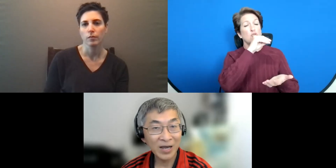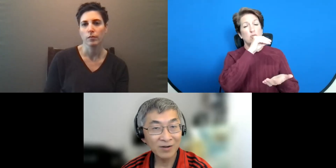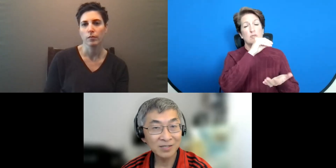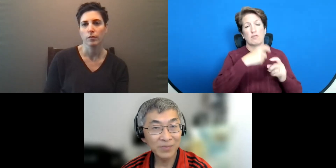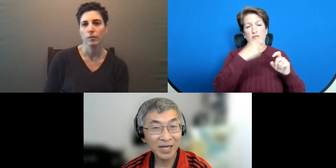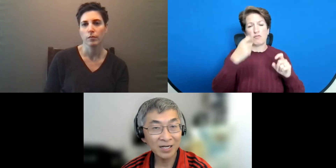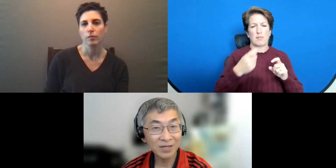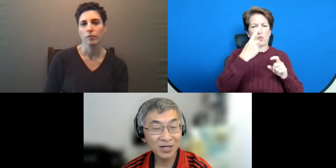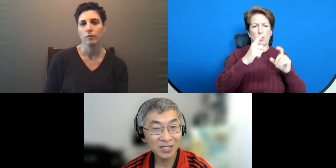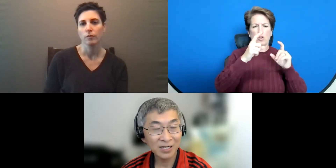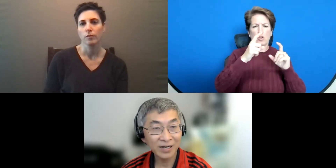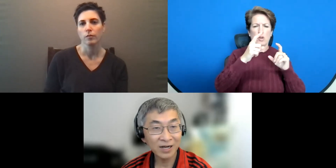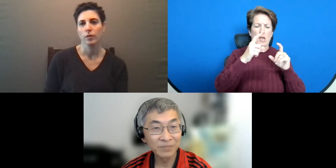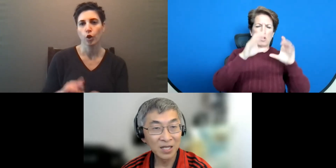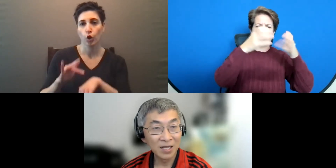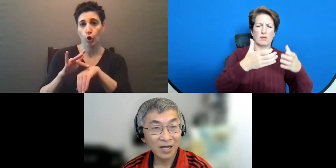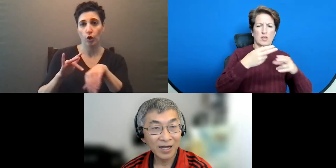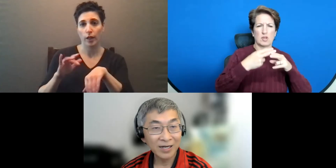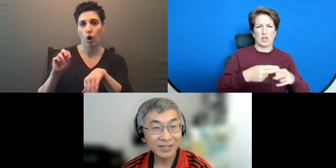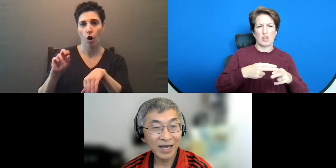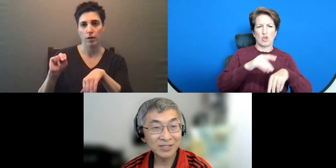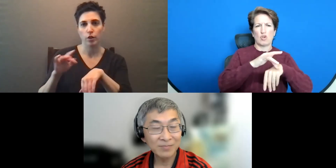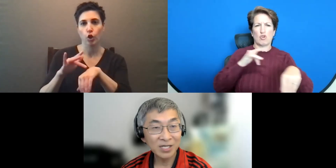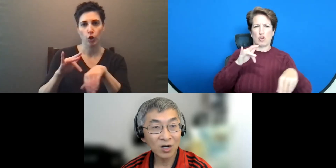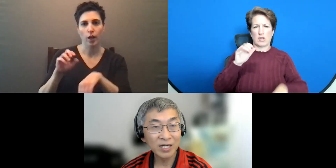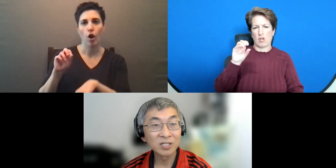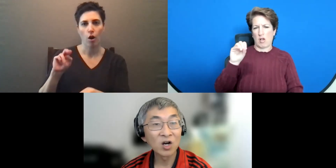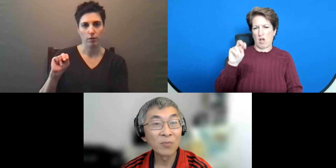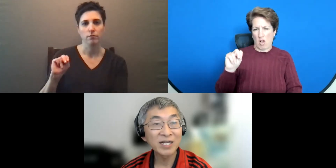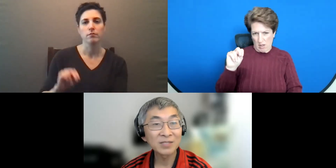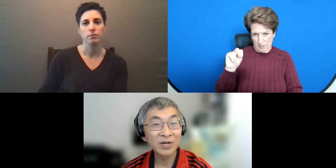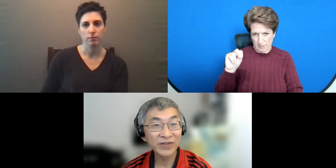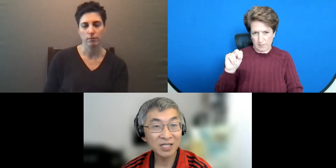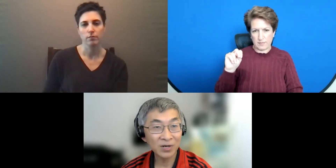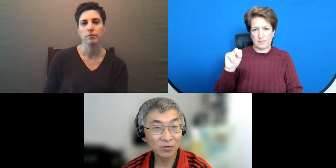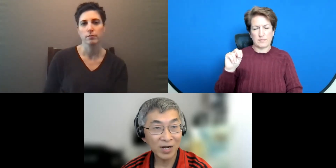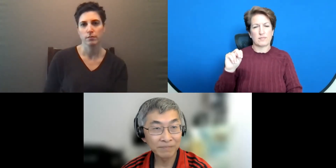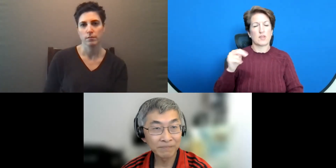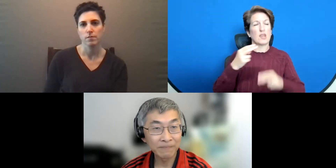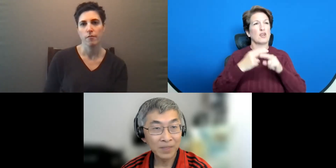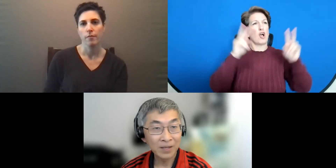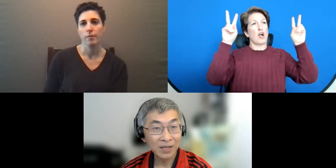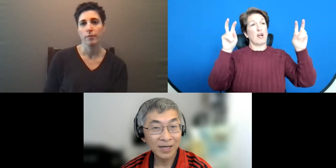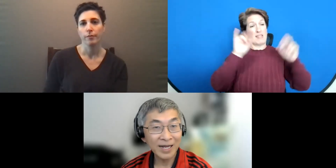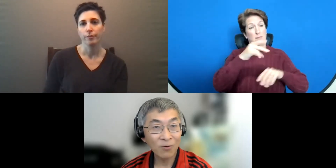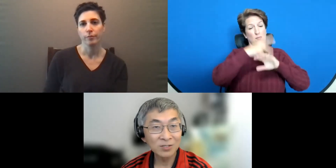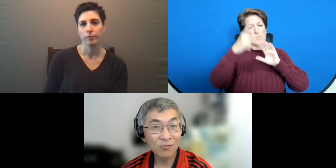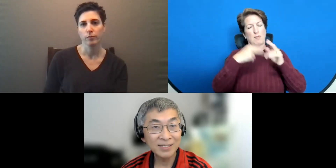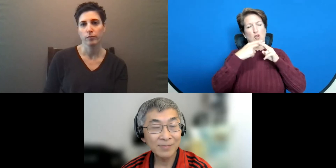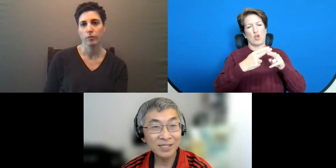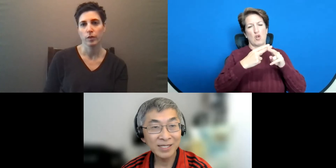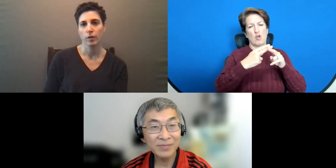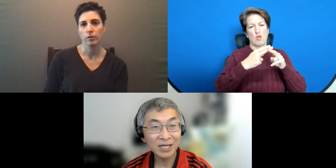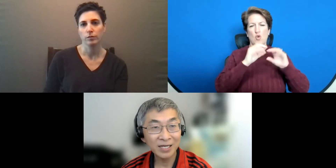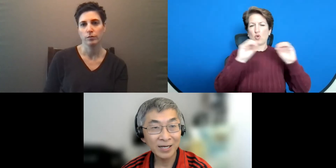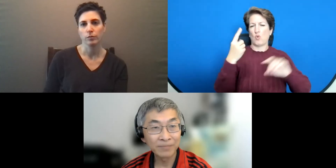as parents may heard about it early on. And they have something called the Nobody's Perfect program. And I want to run